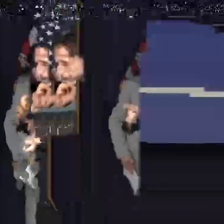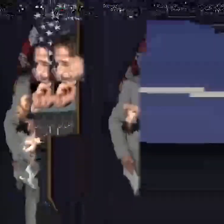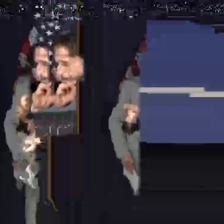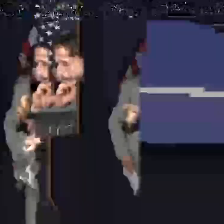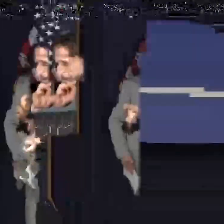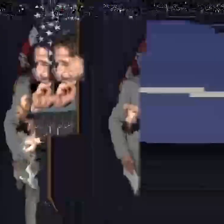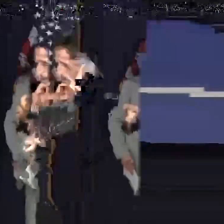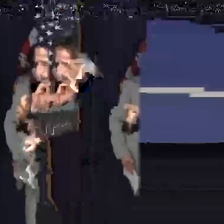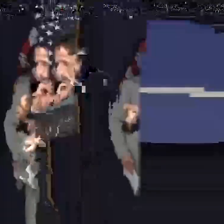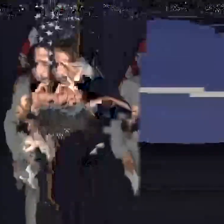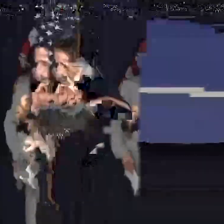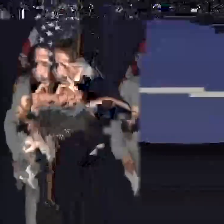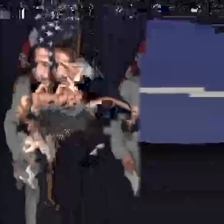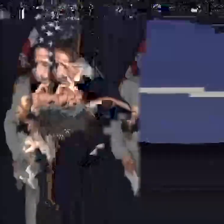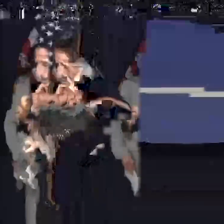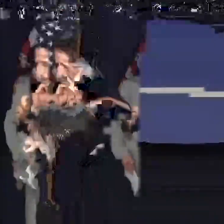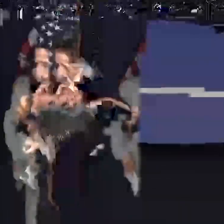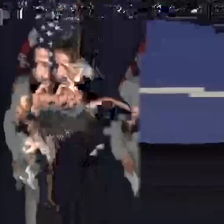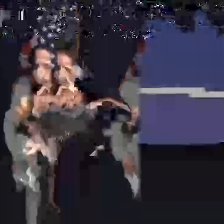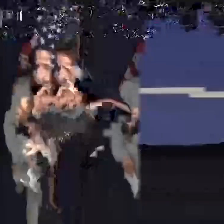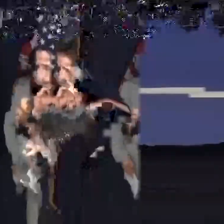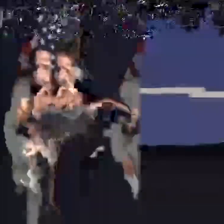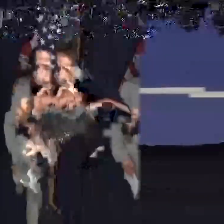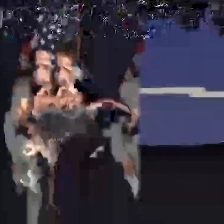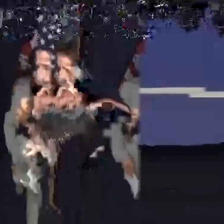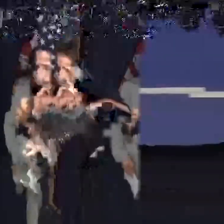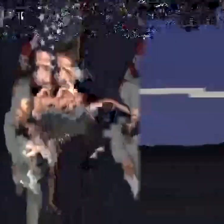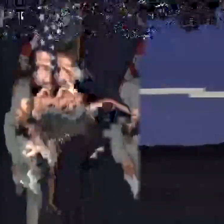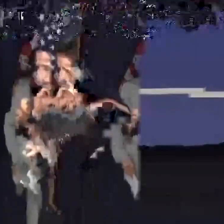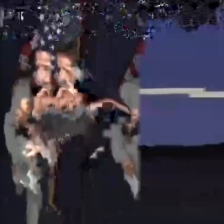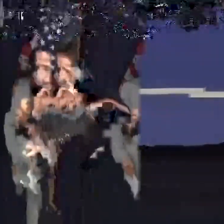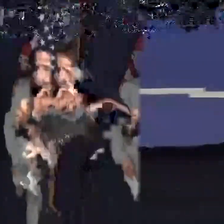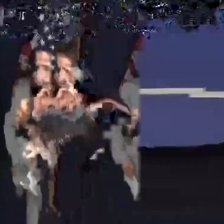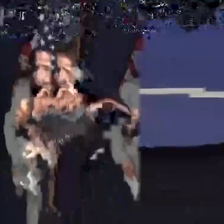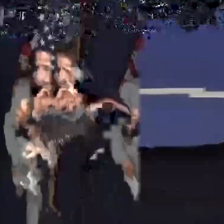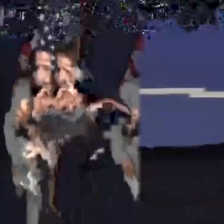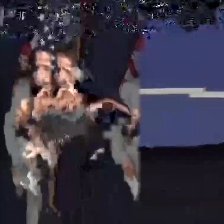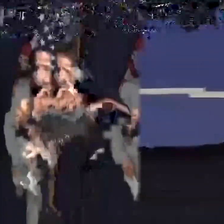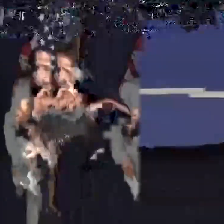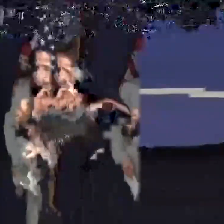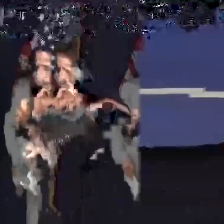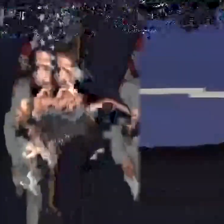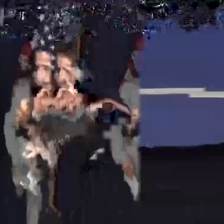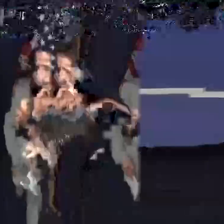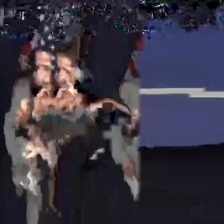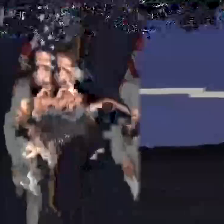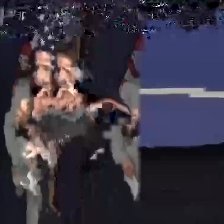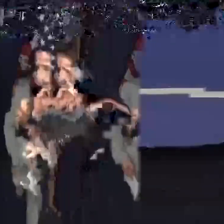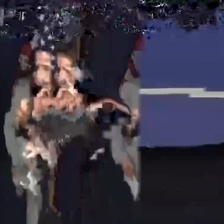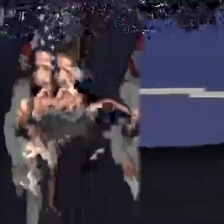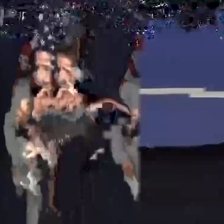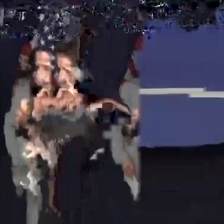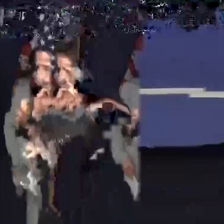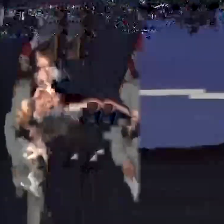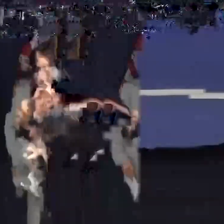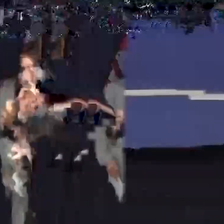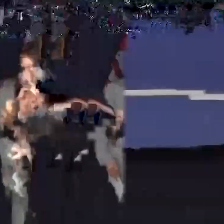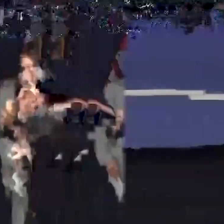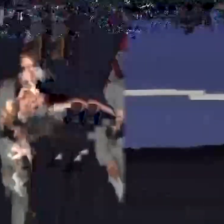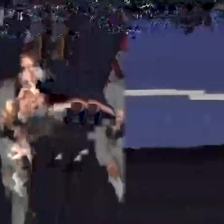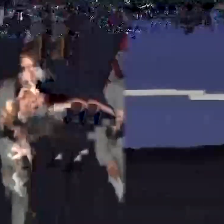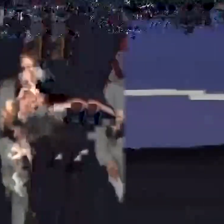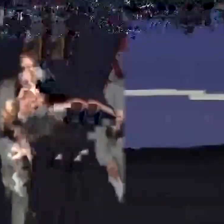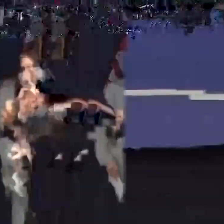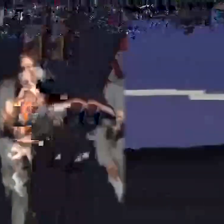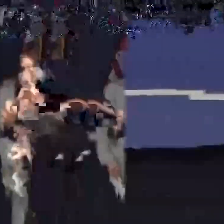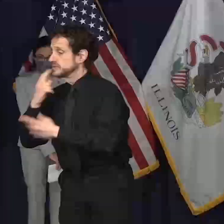talk about what areas of business and industry you see emerging post-pandemic and if and how they might benefit state